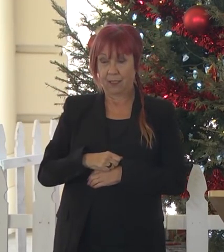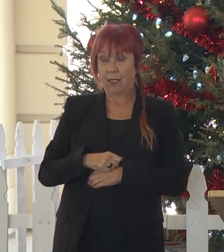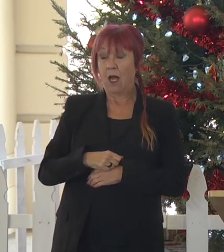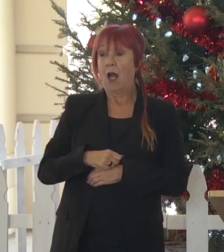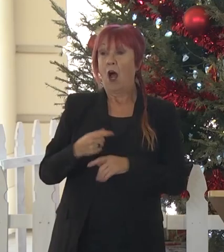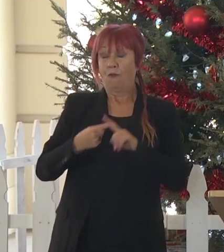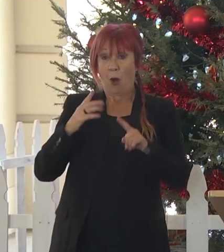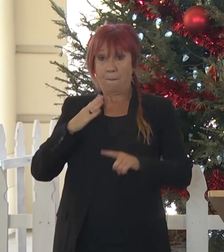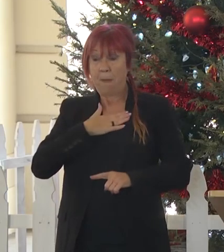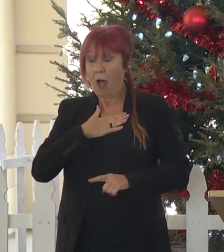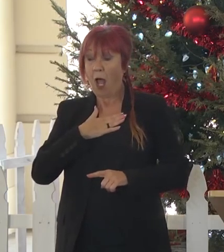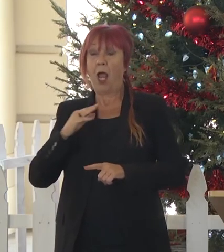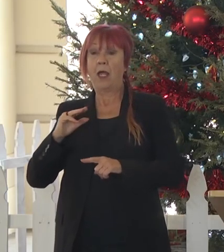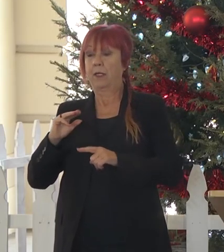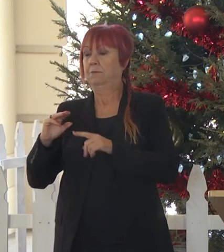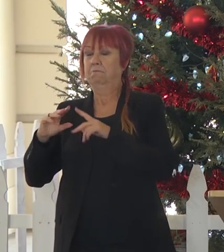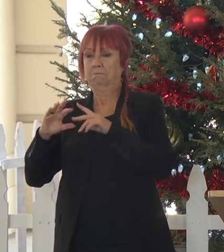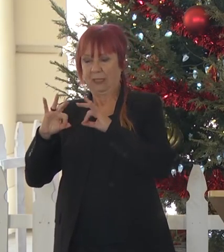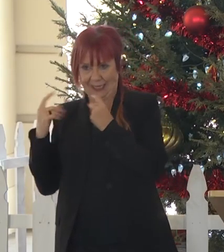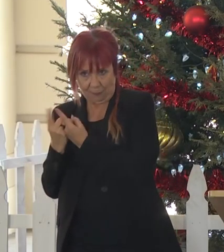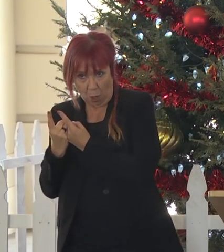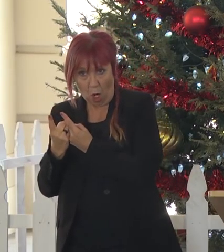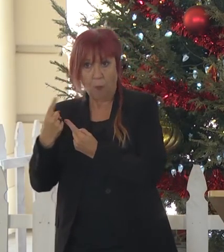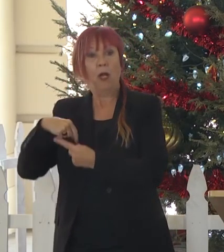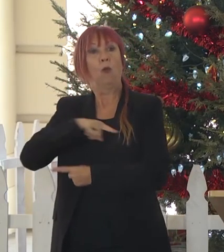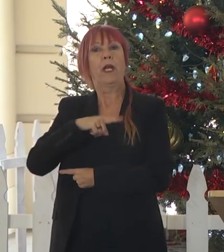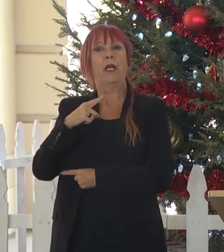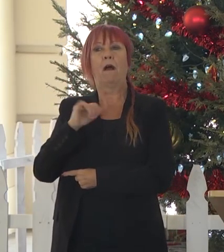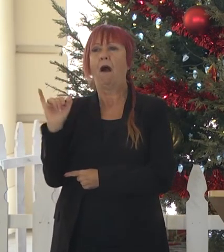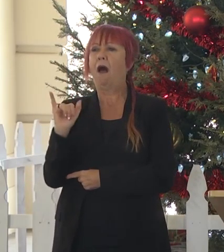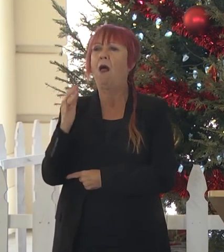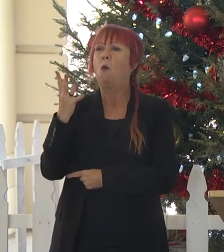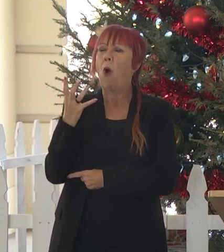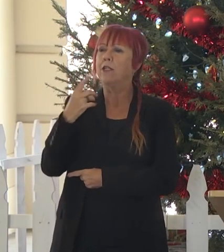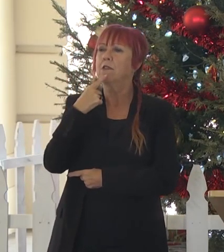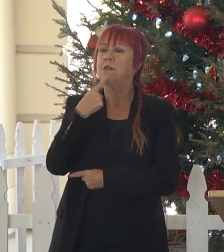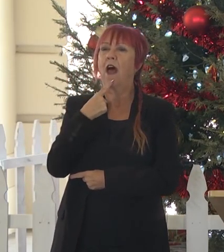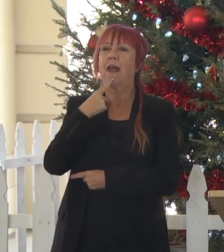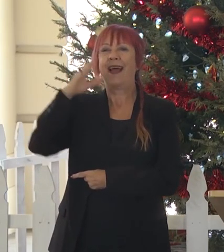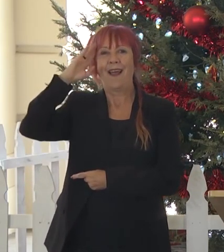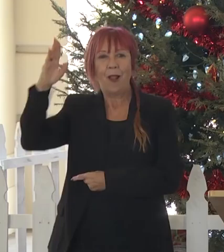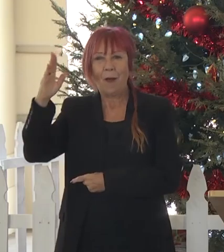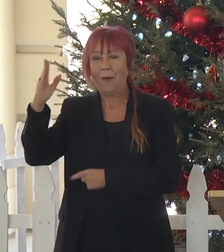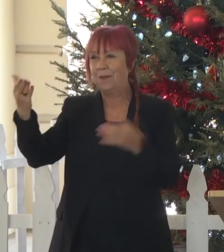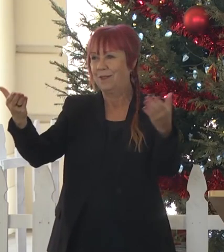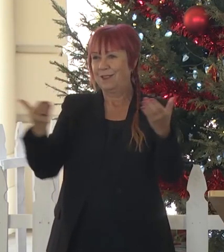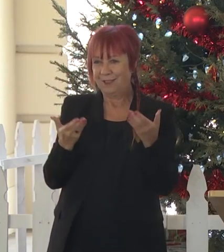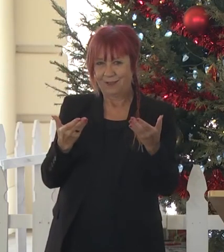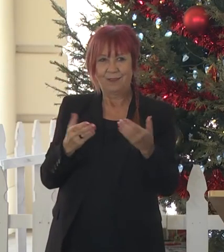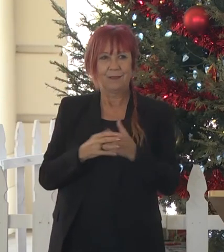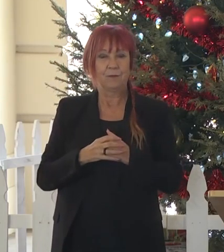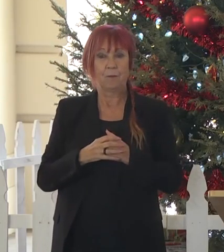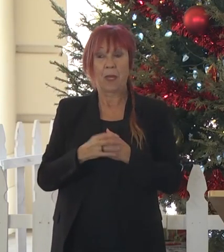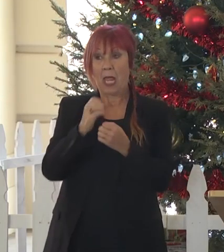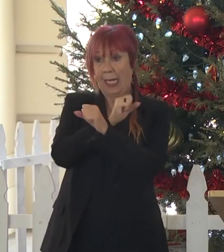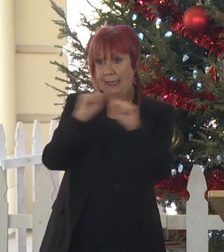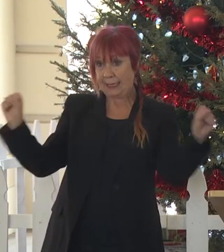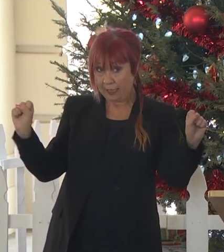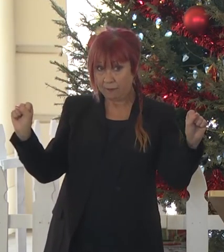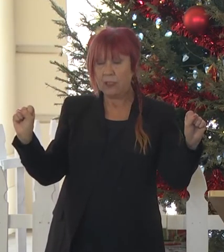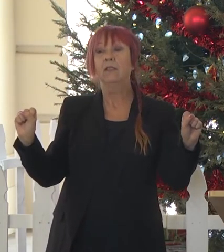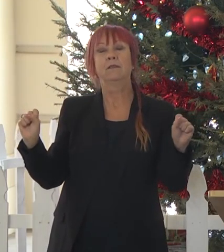men of the fire department, we'd like to say hello, greetings, and welcome. Safety is the